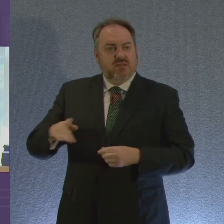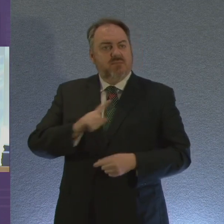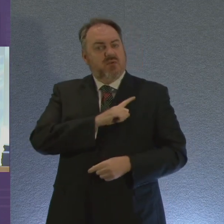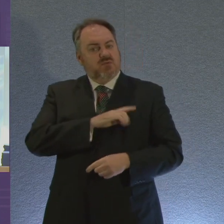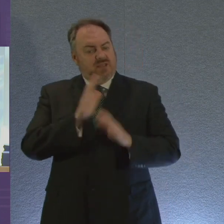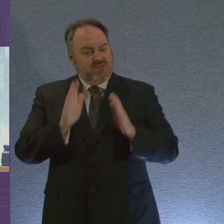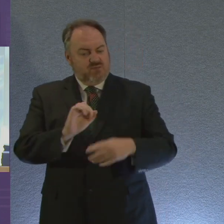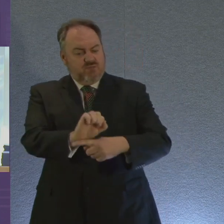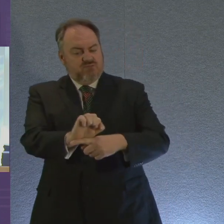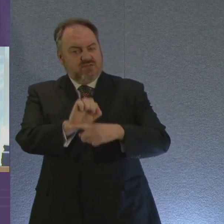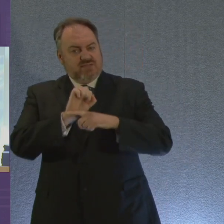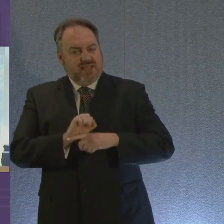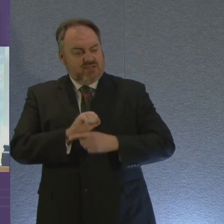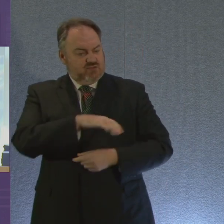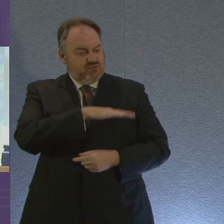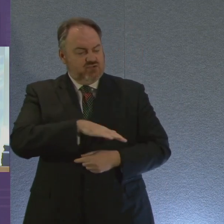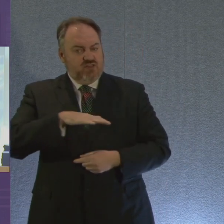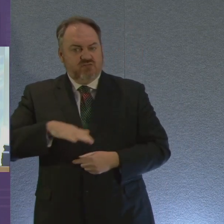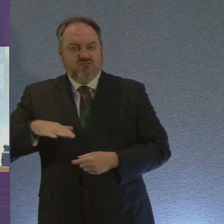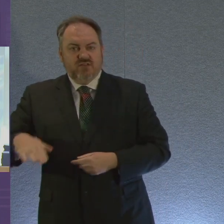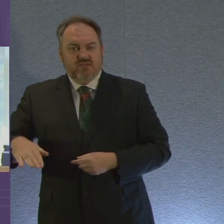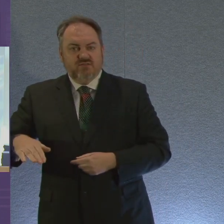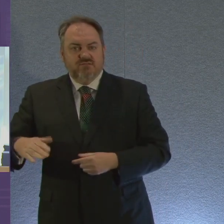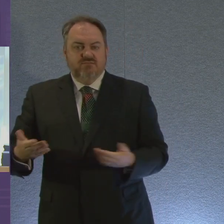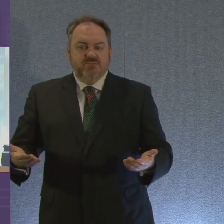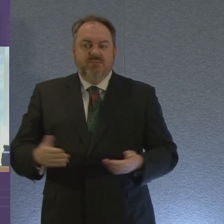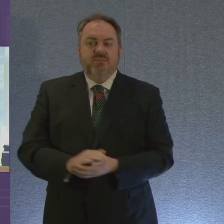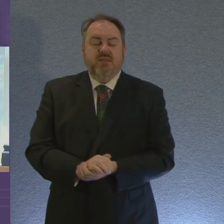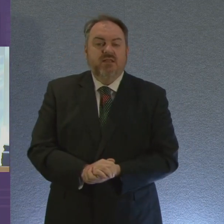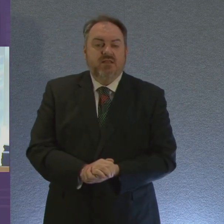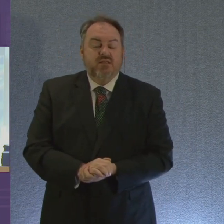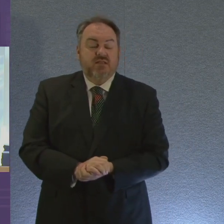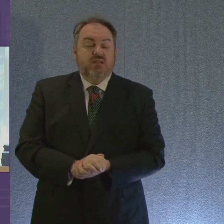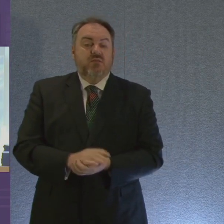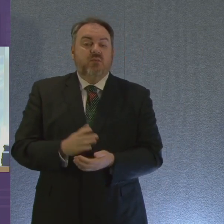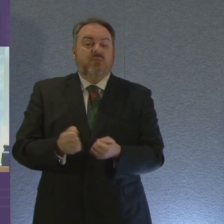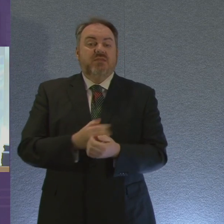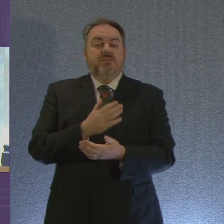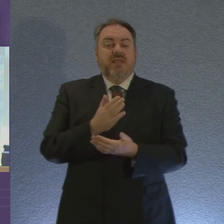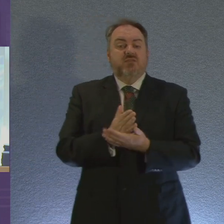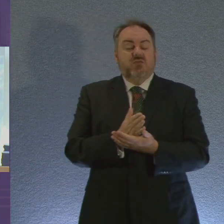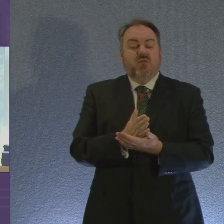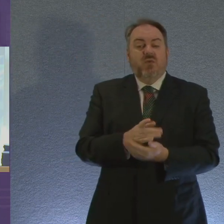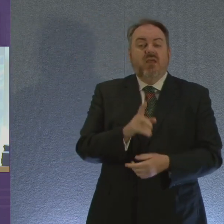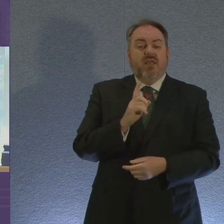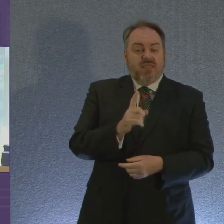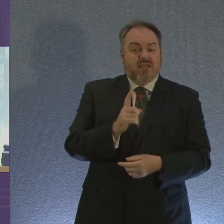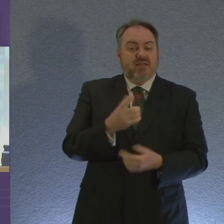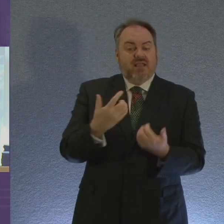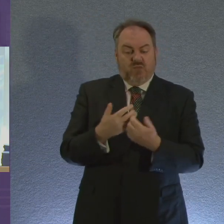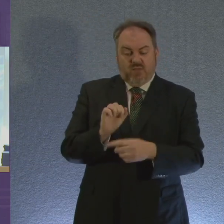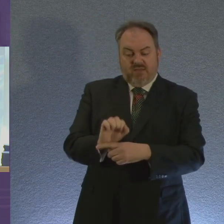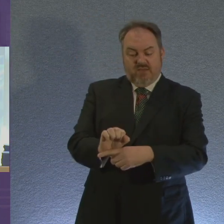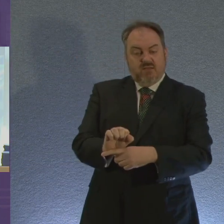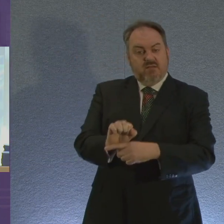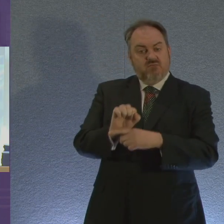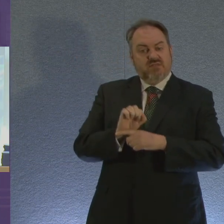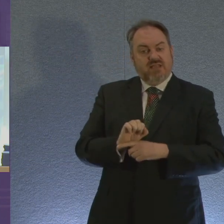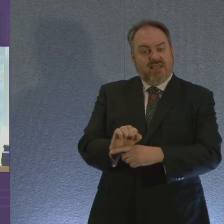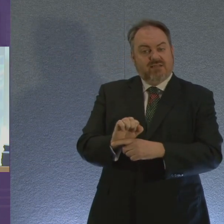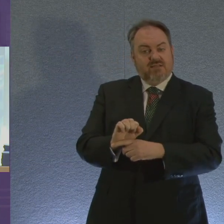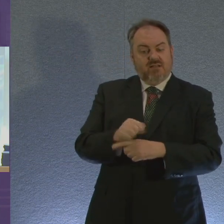harm will be protected. I would also seek assurance from ministers on how we ensure the protection of those whose rights